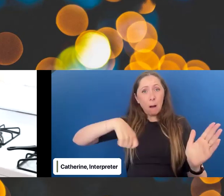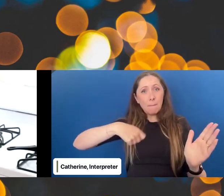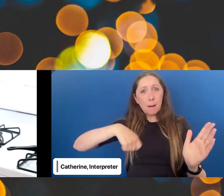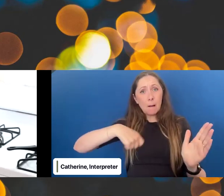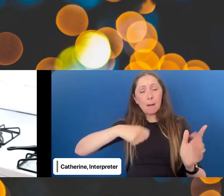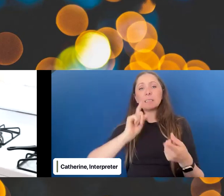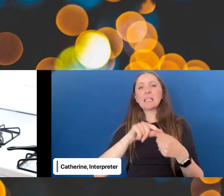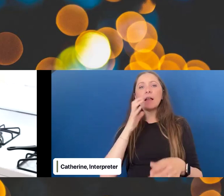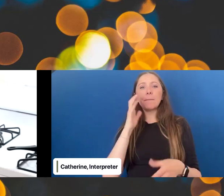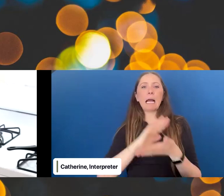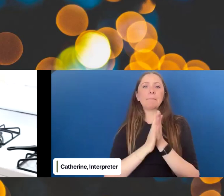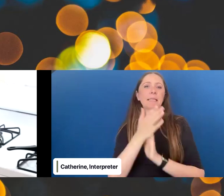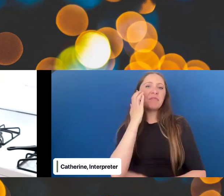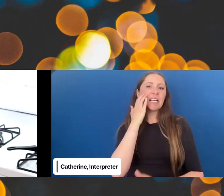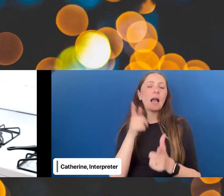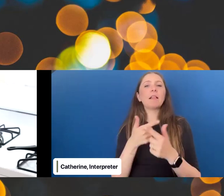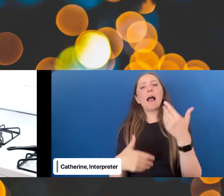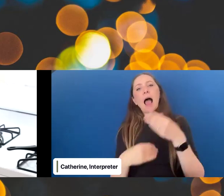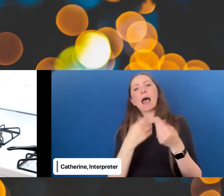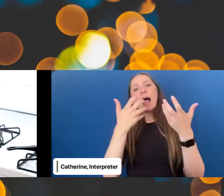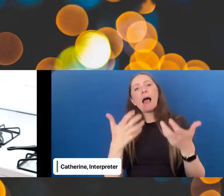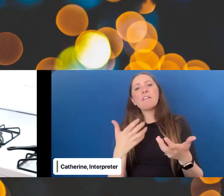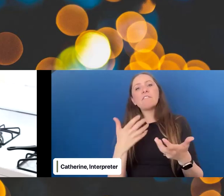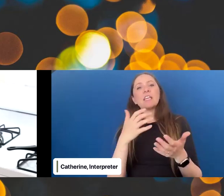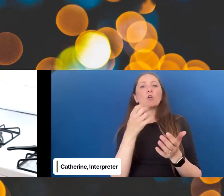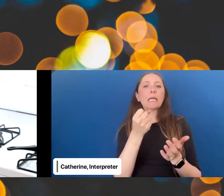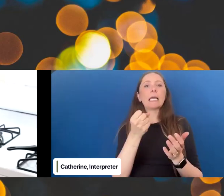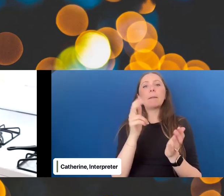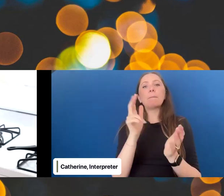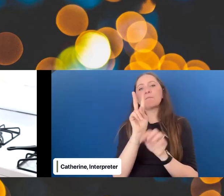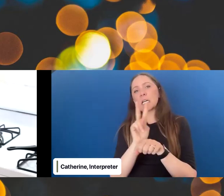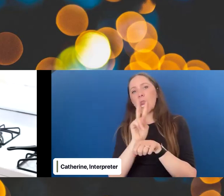thicken. And then we'll add our heavy cream and vanilla and all that. Oh, I forgot.